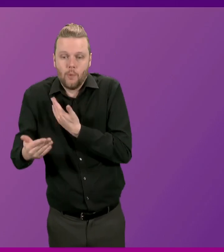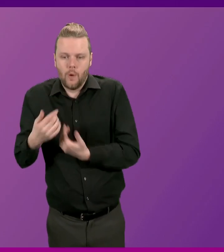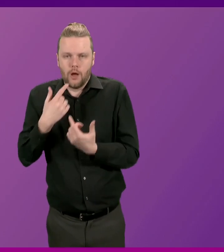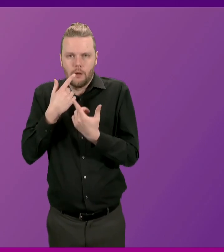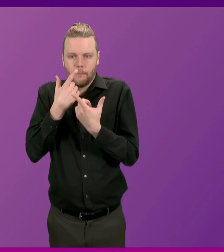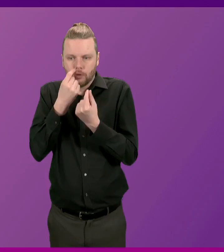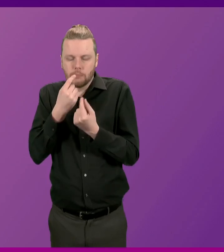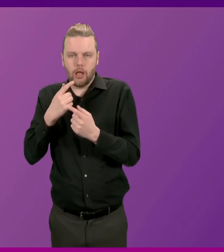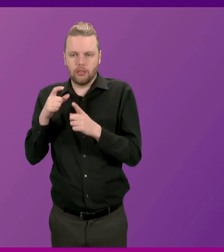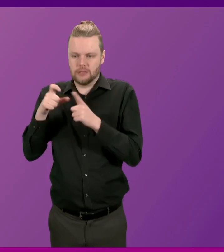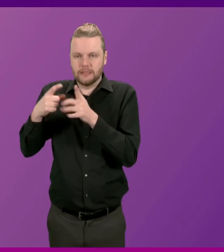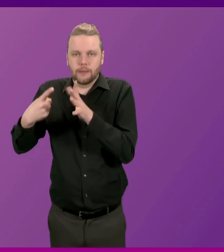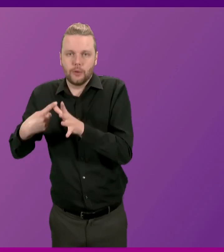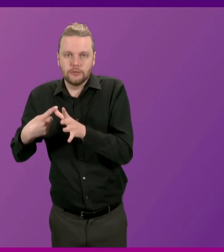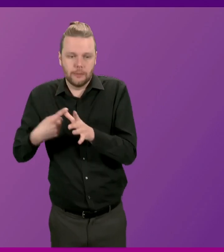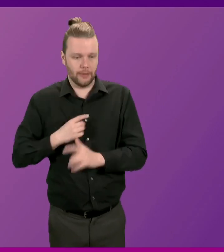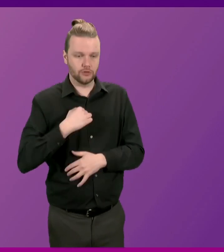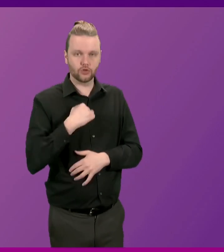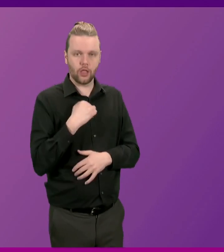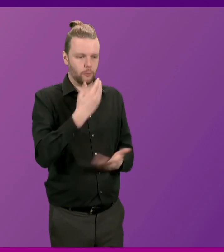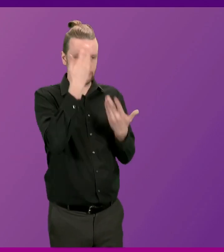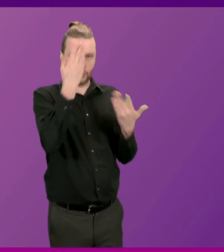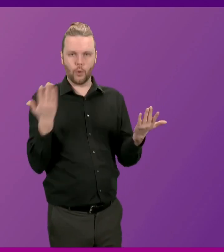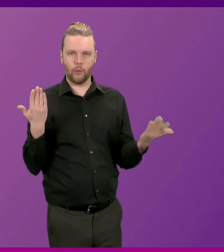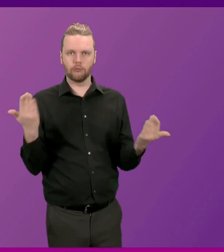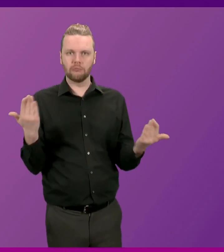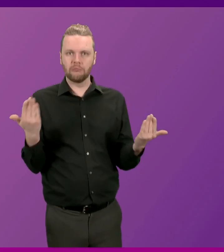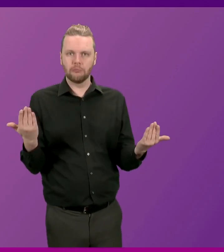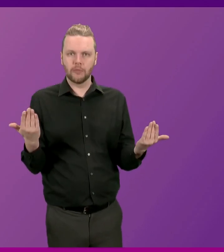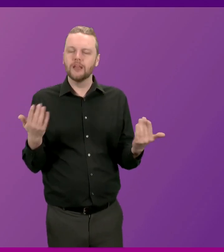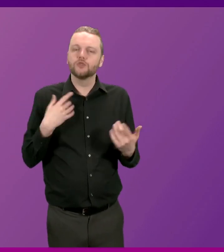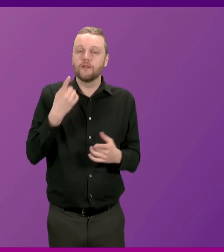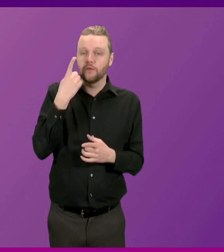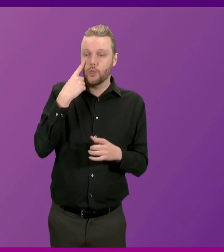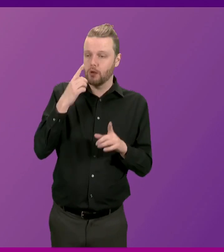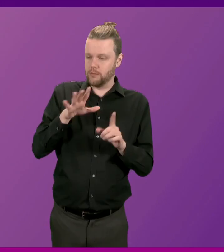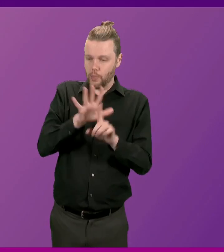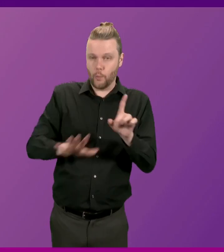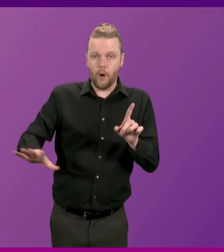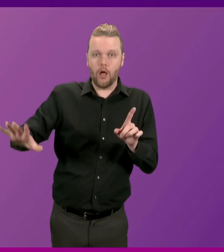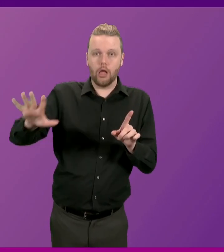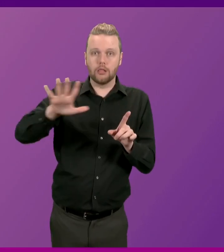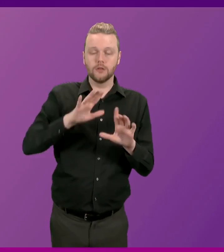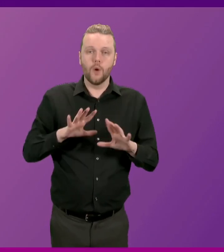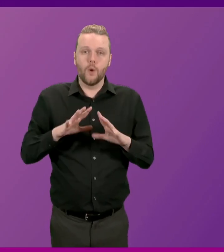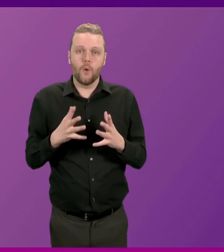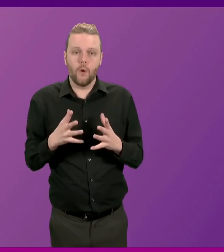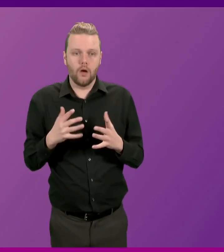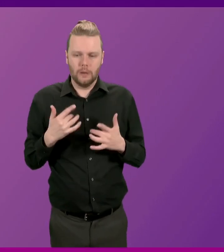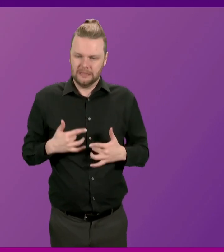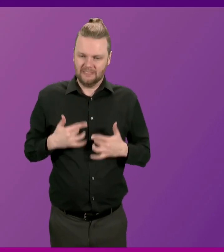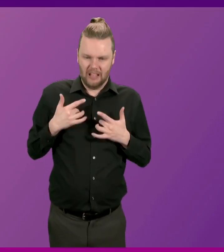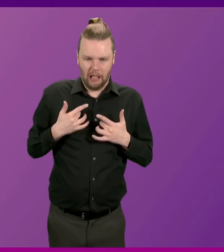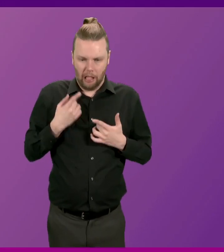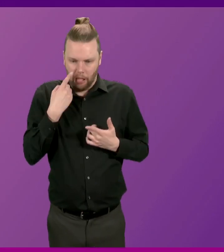experience domestic abuse, but we don't know in Scotland. So what country, if you looked around the world, or are we just feeling our way